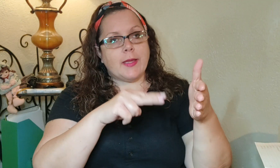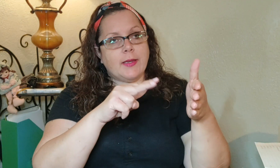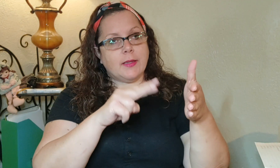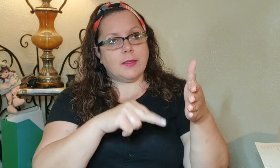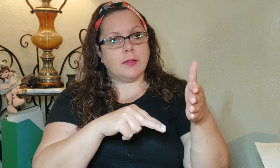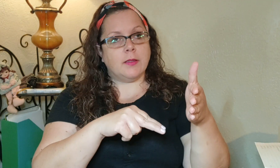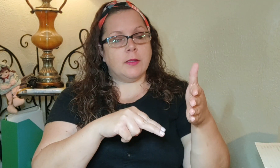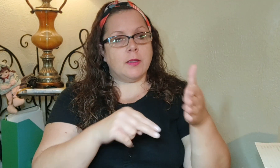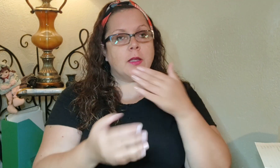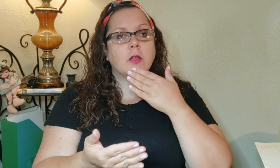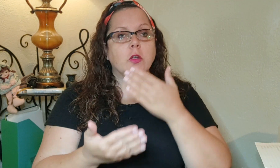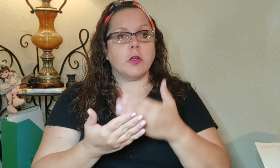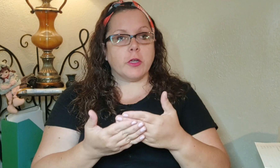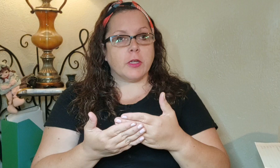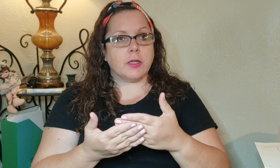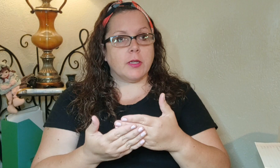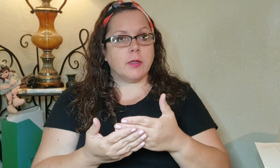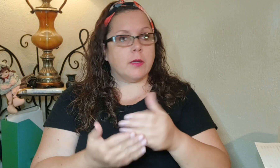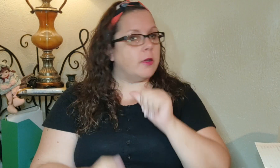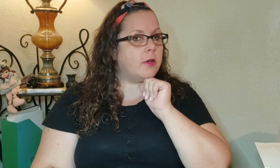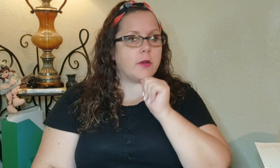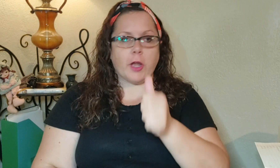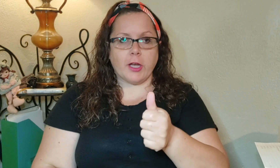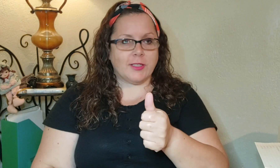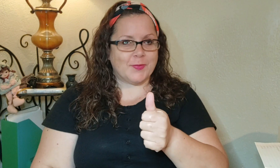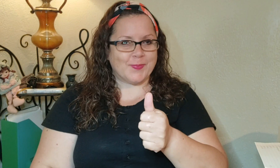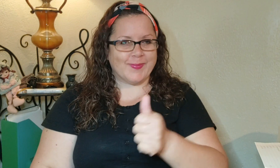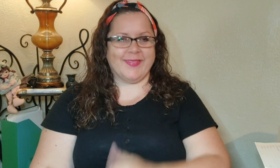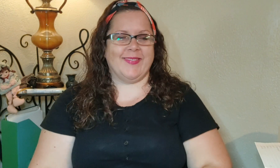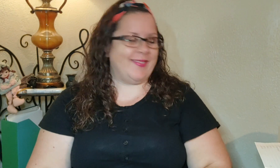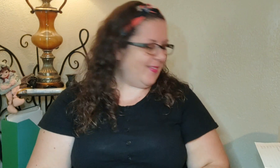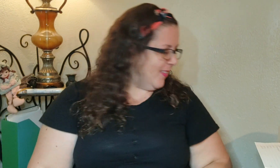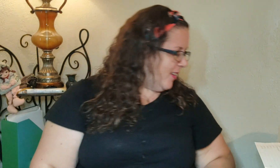read, good, not.